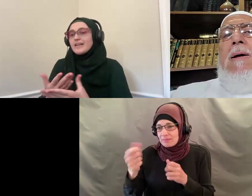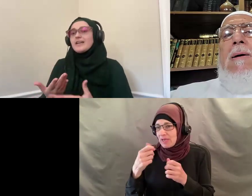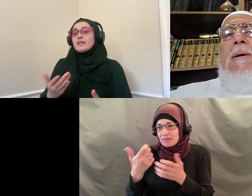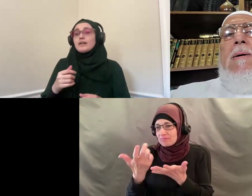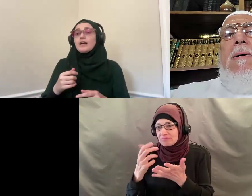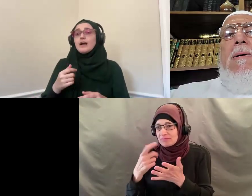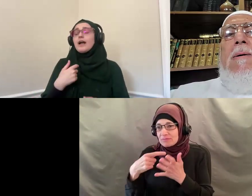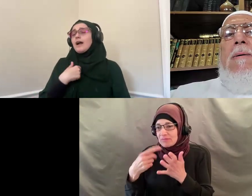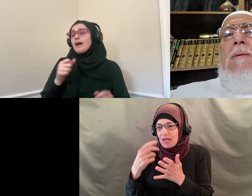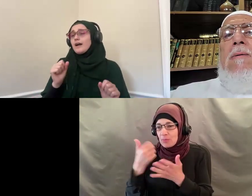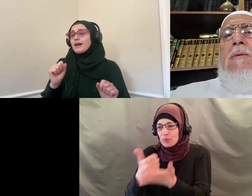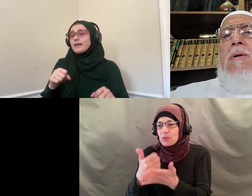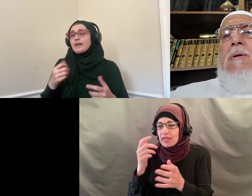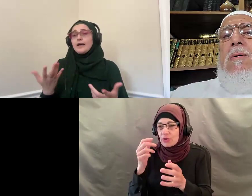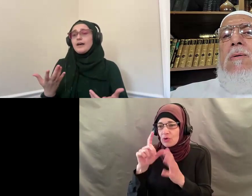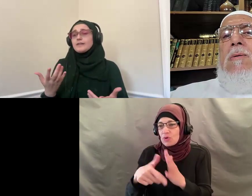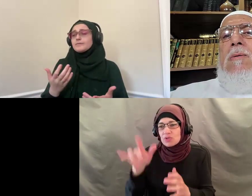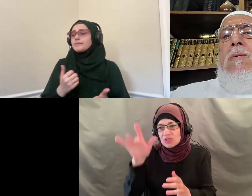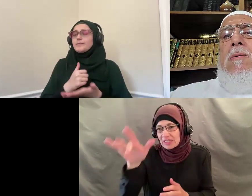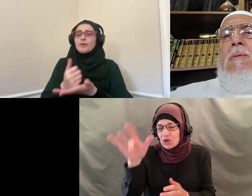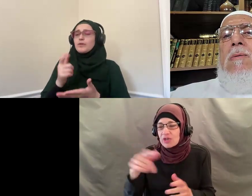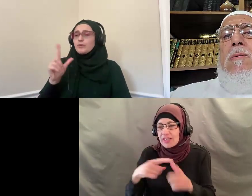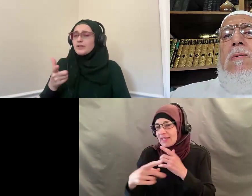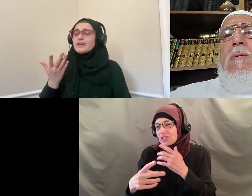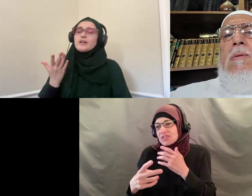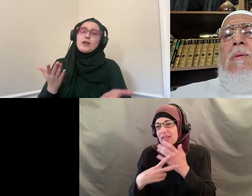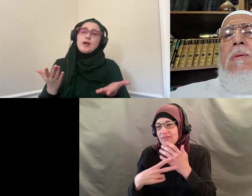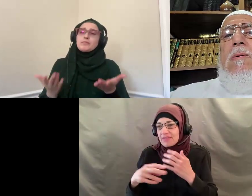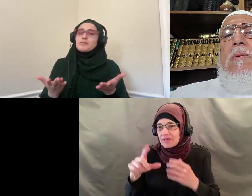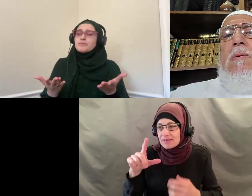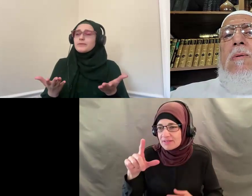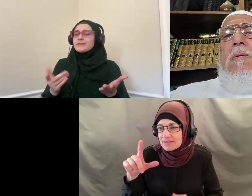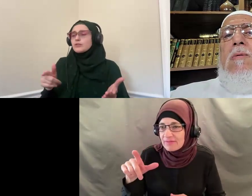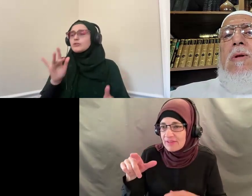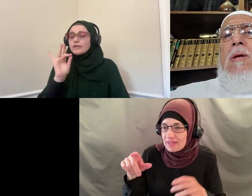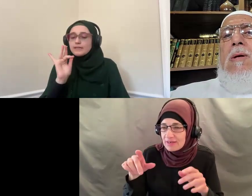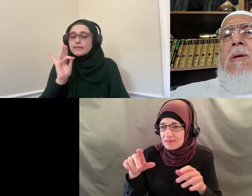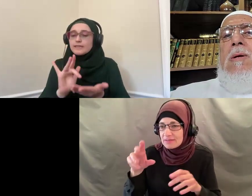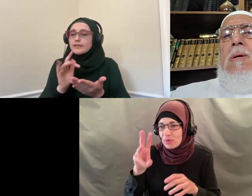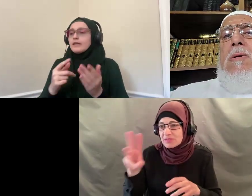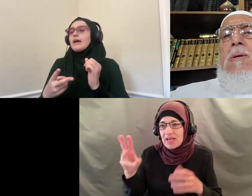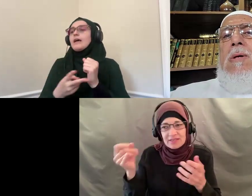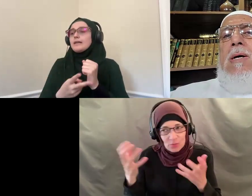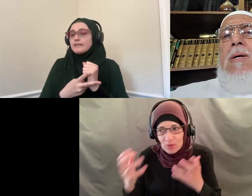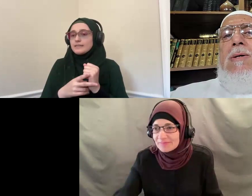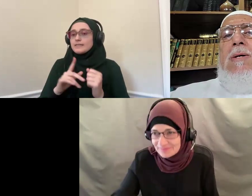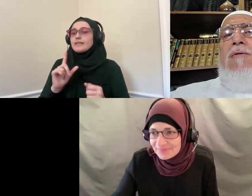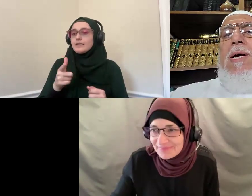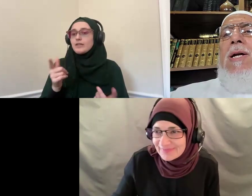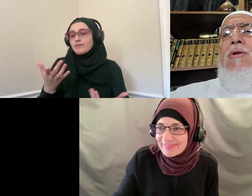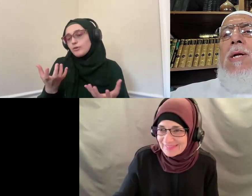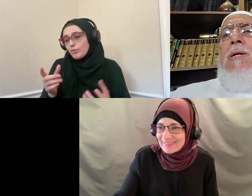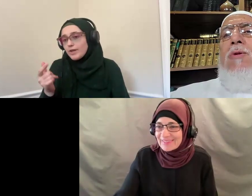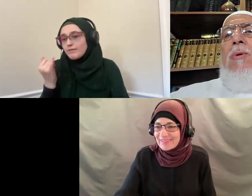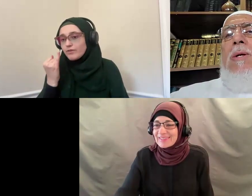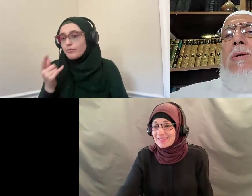I can help you later, or you just click on it and then just save the website if you want. If I